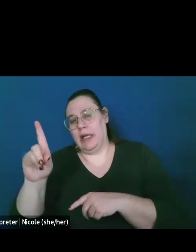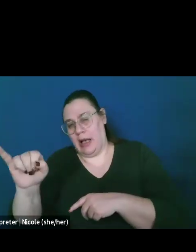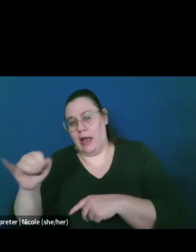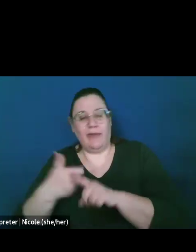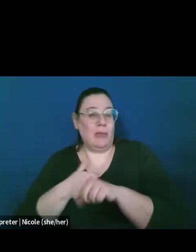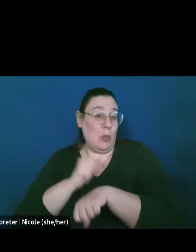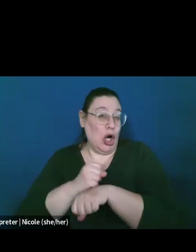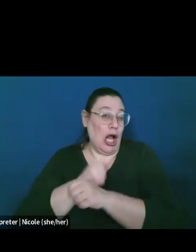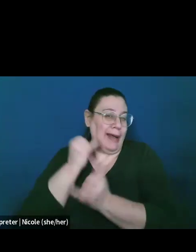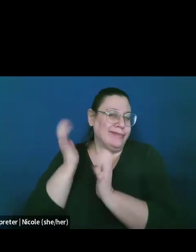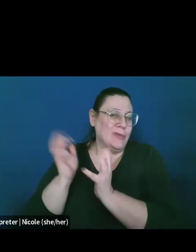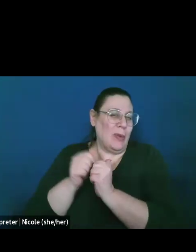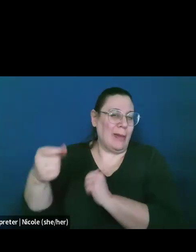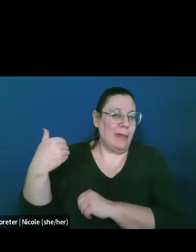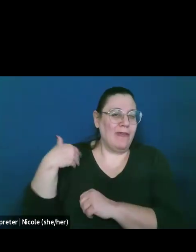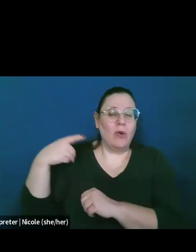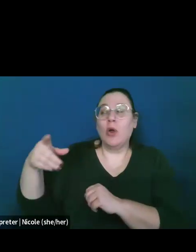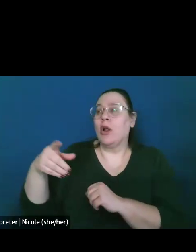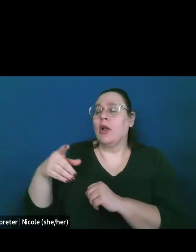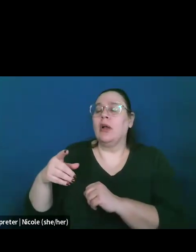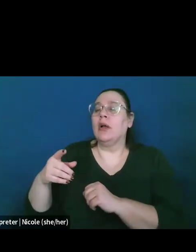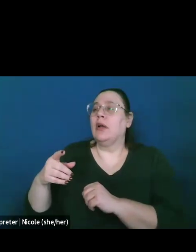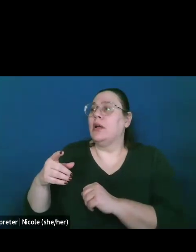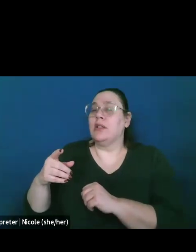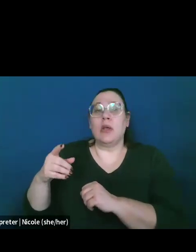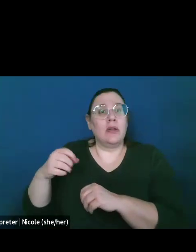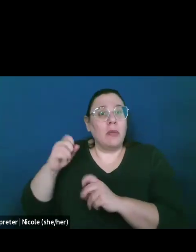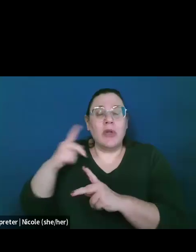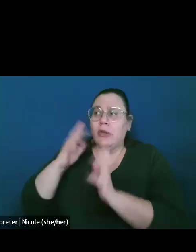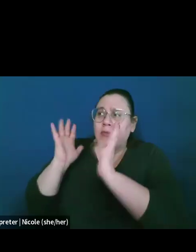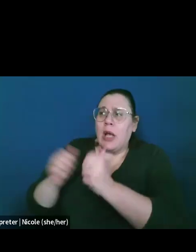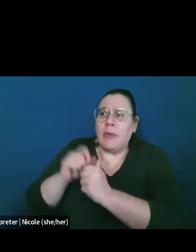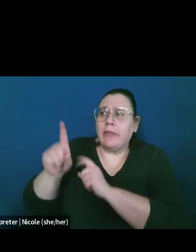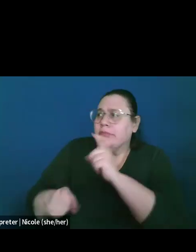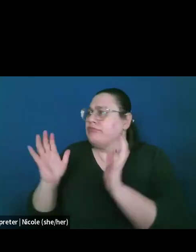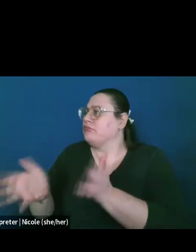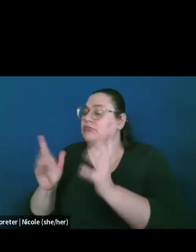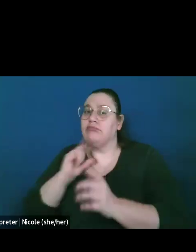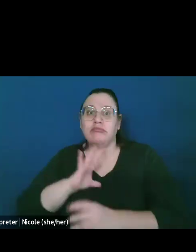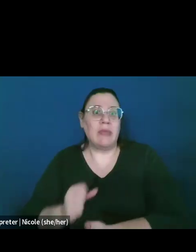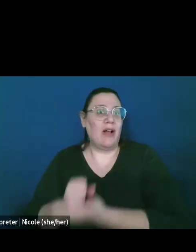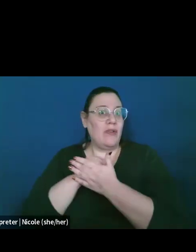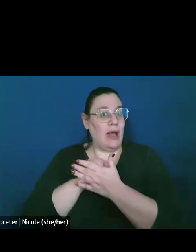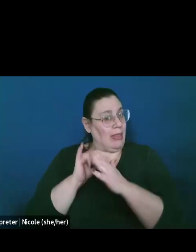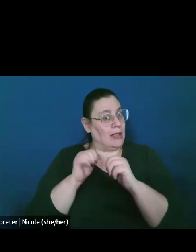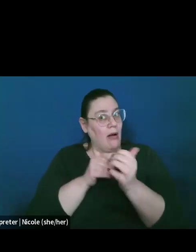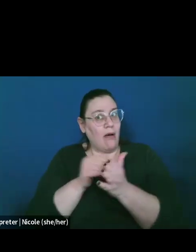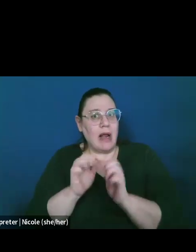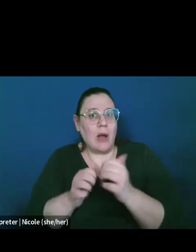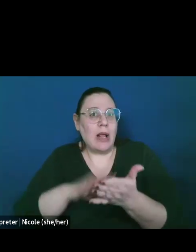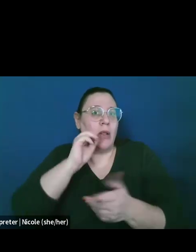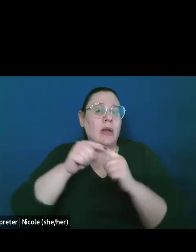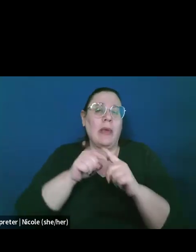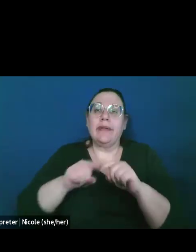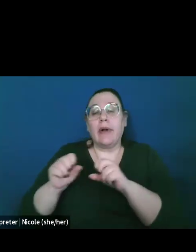calls with them where just chatting with them was really helpful. And all of this was very similar to the way we often learned about opportunities,